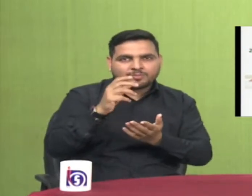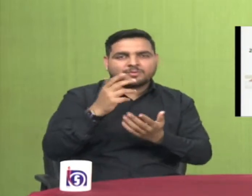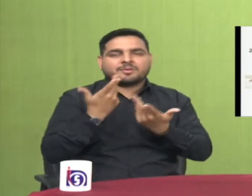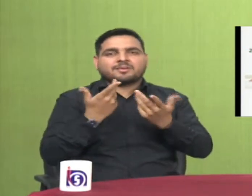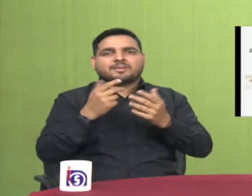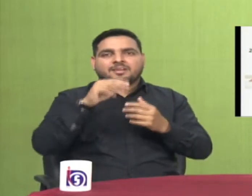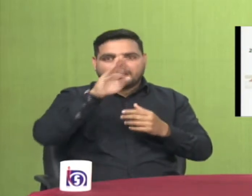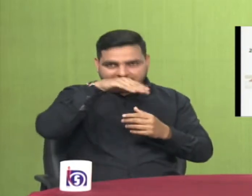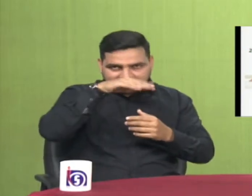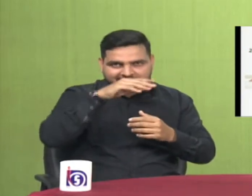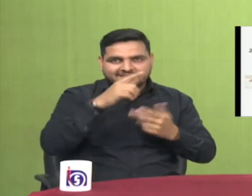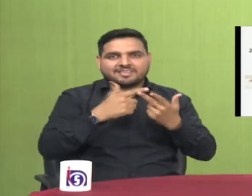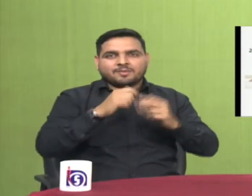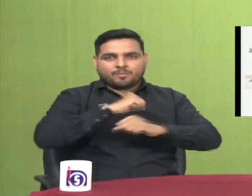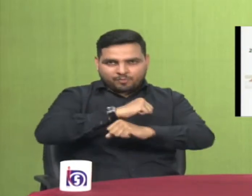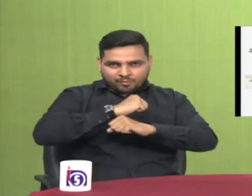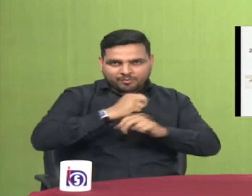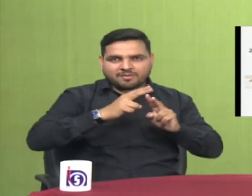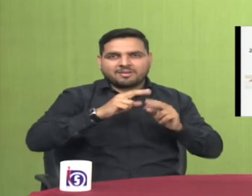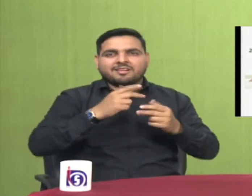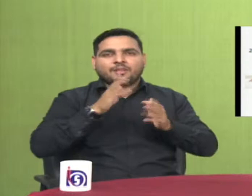grasp toys in hands.